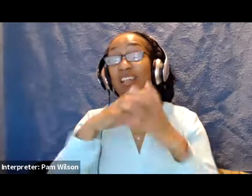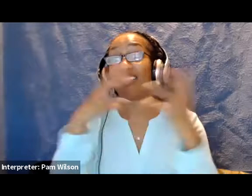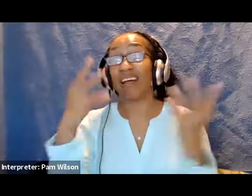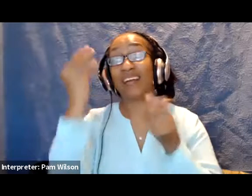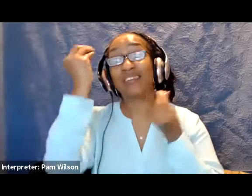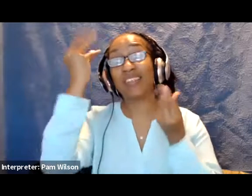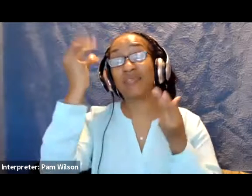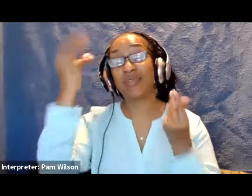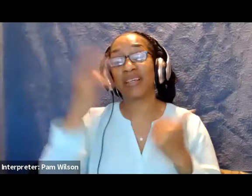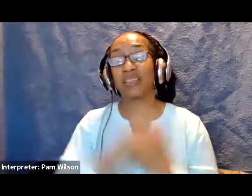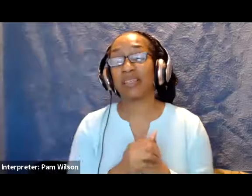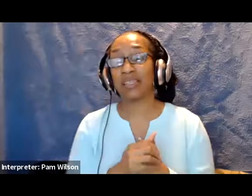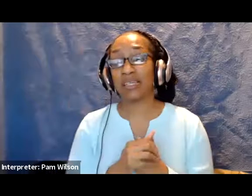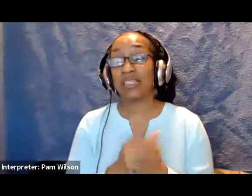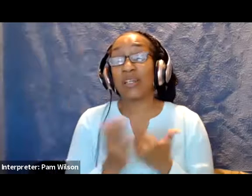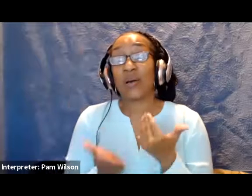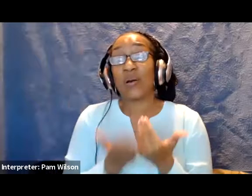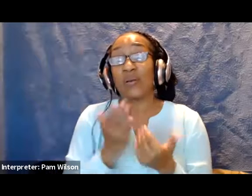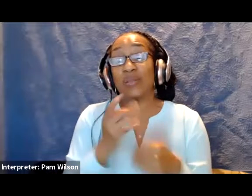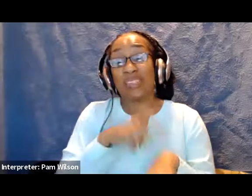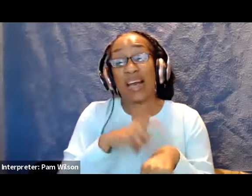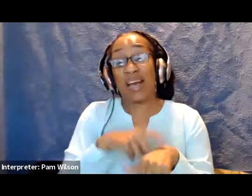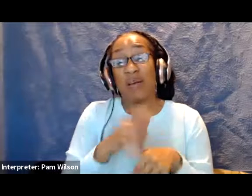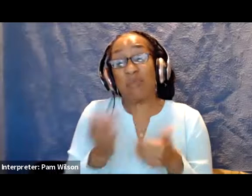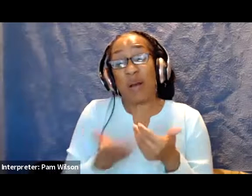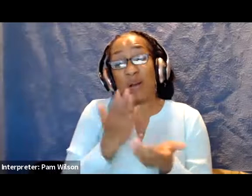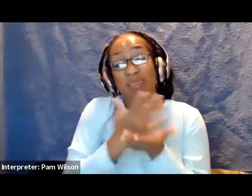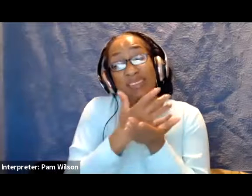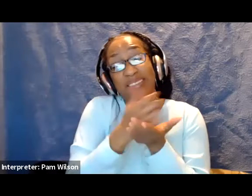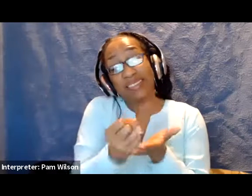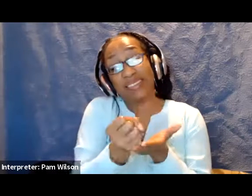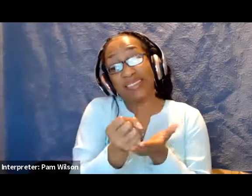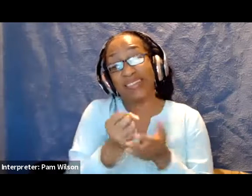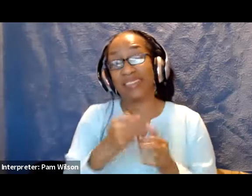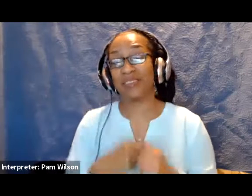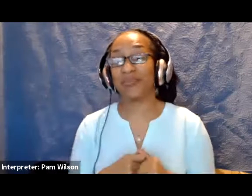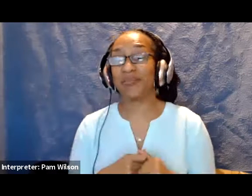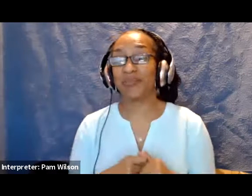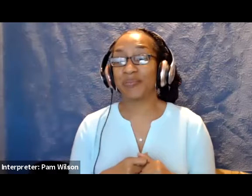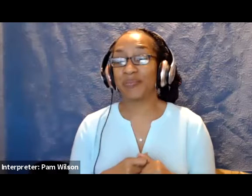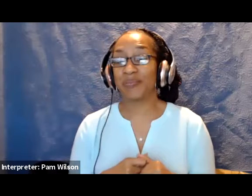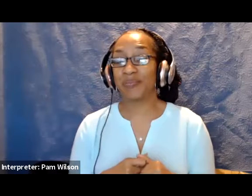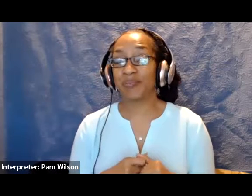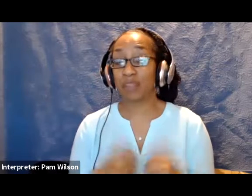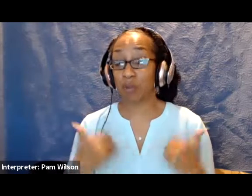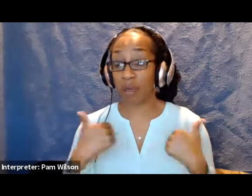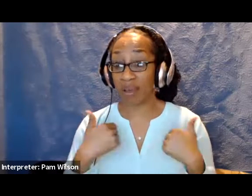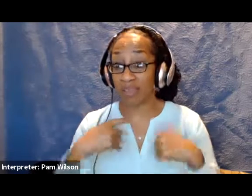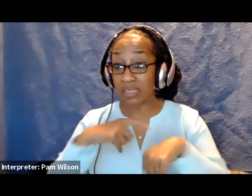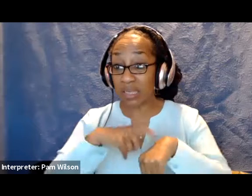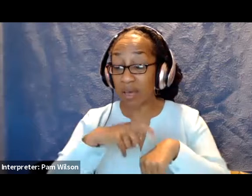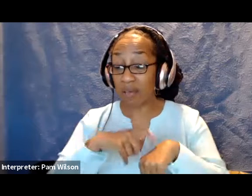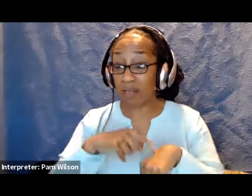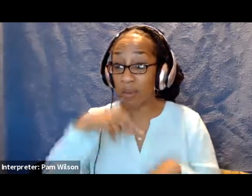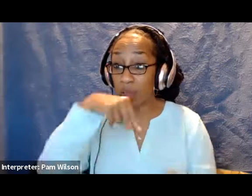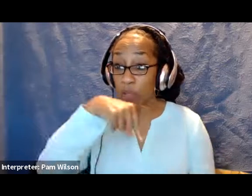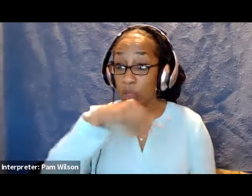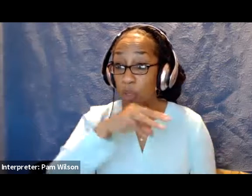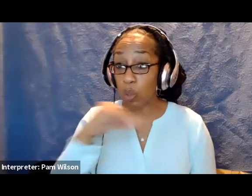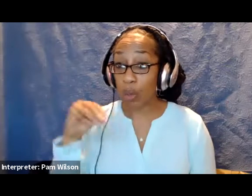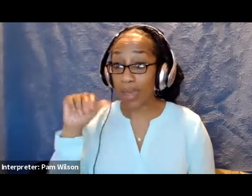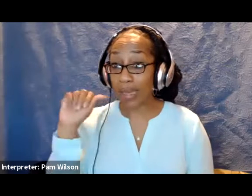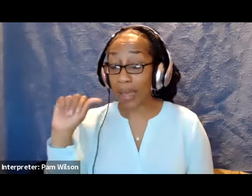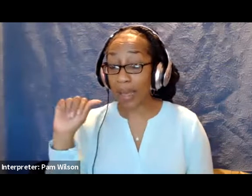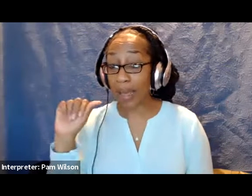information. We are almost out of time. I think we're out of time. I don't know if we have time for the Q&A. So we